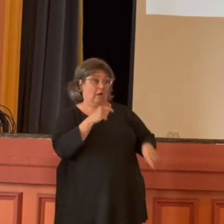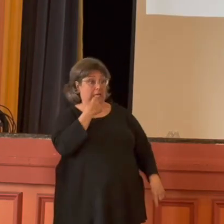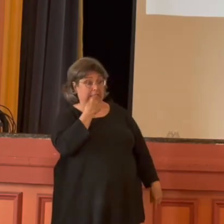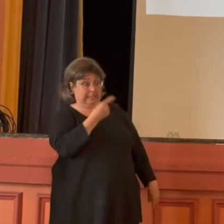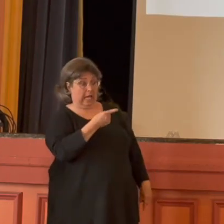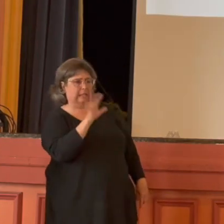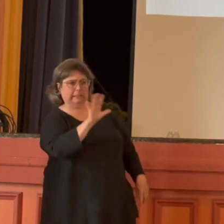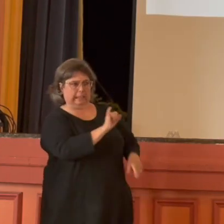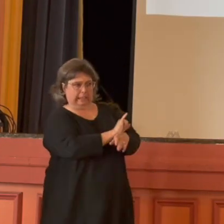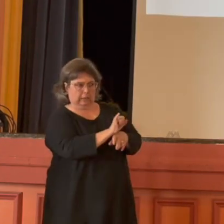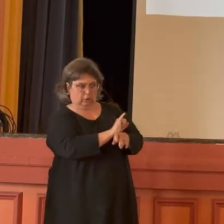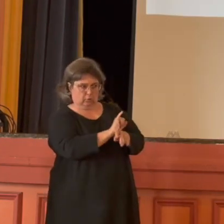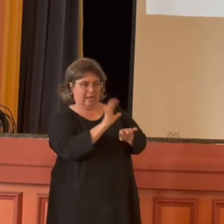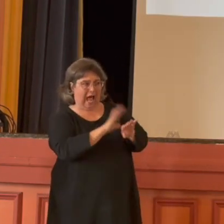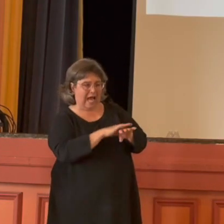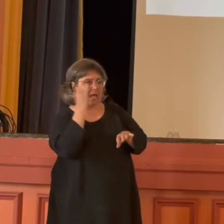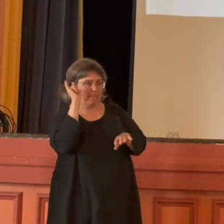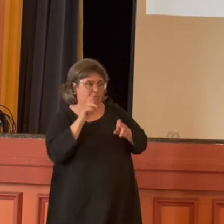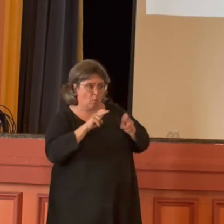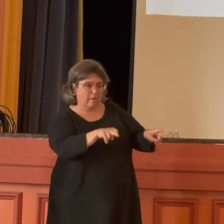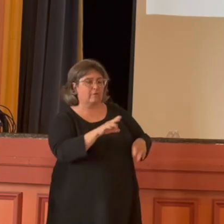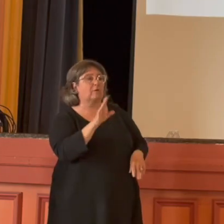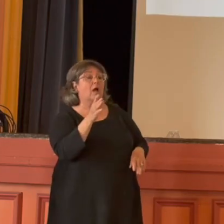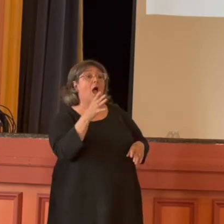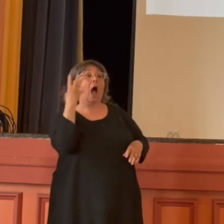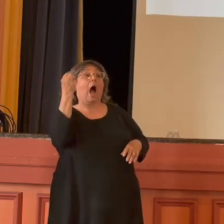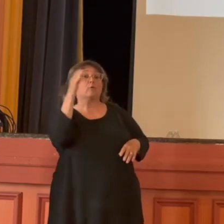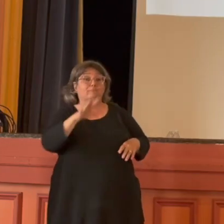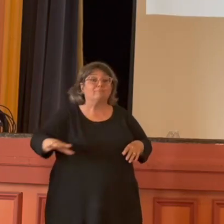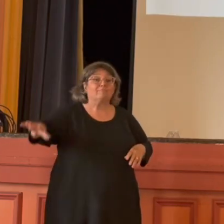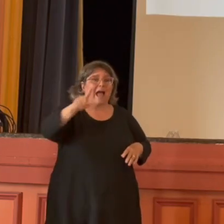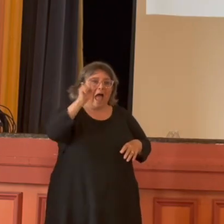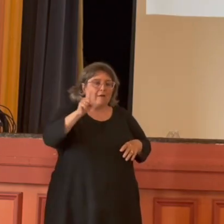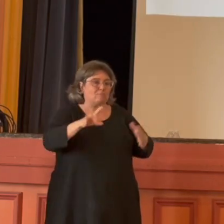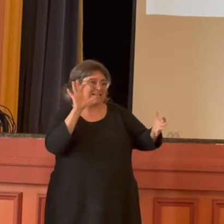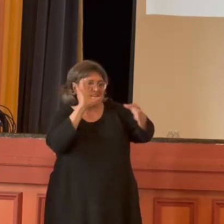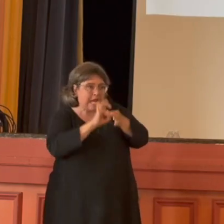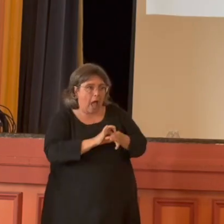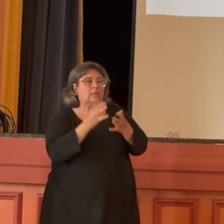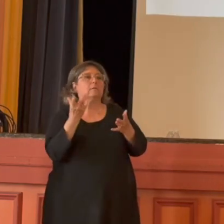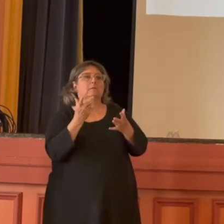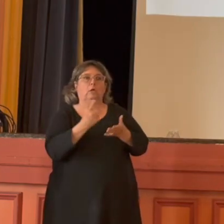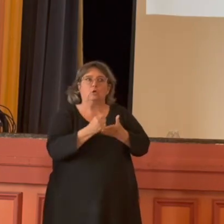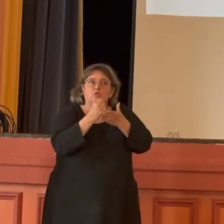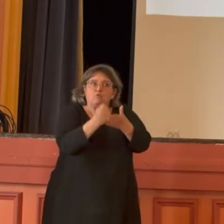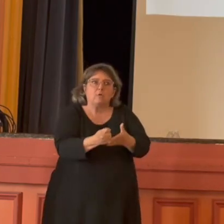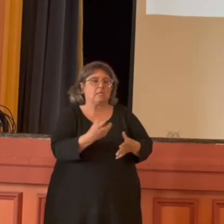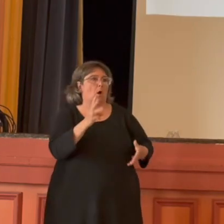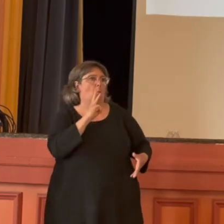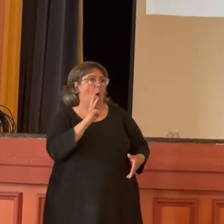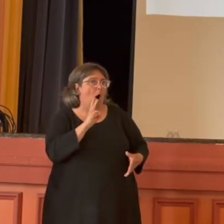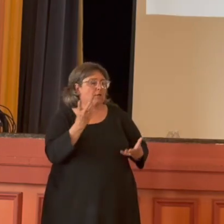the industries that were along the Buffalo River and the outer harbor that they had to connect and they had to treat their